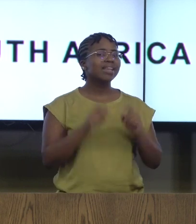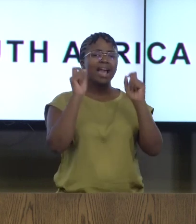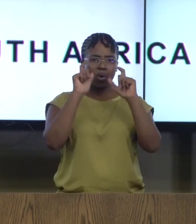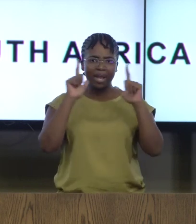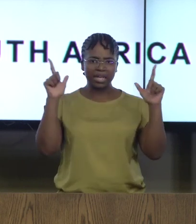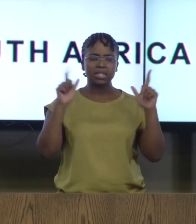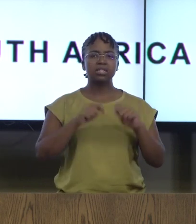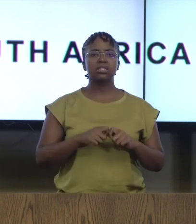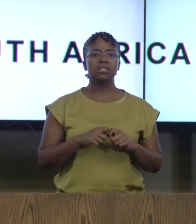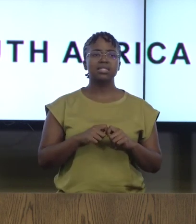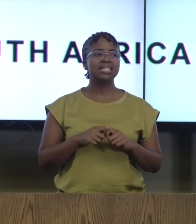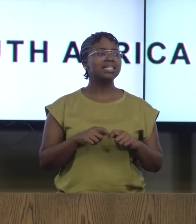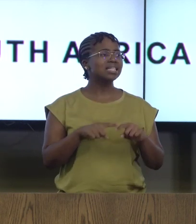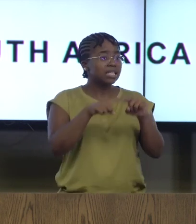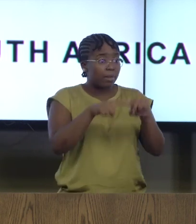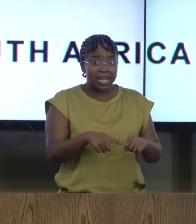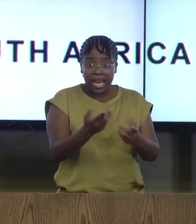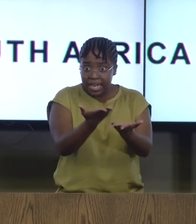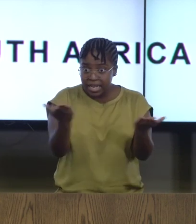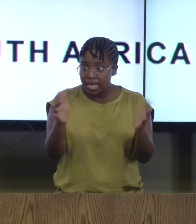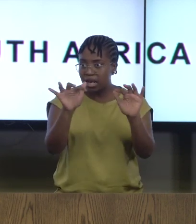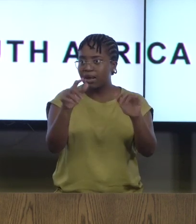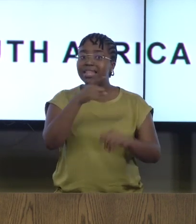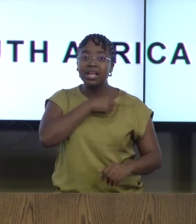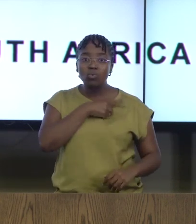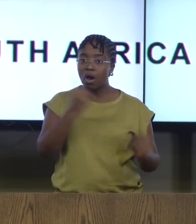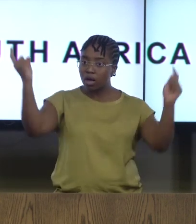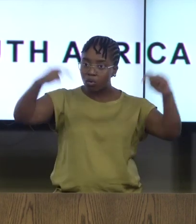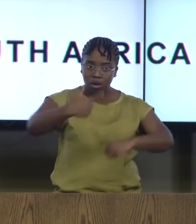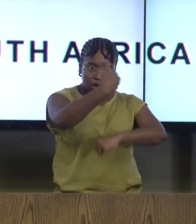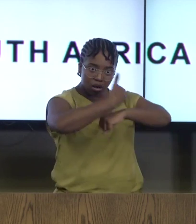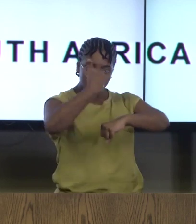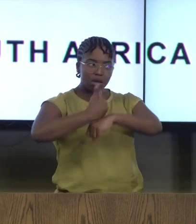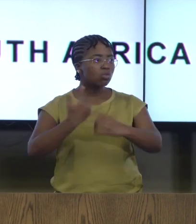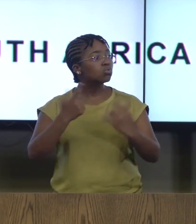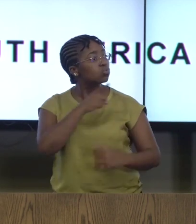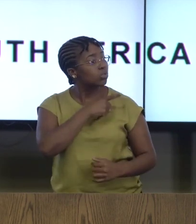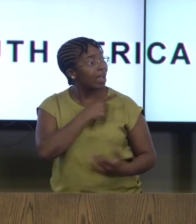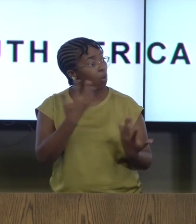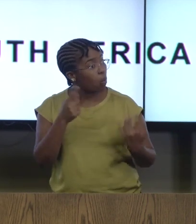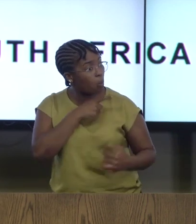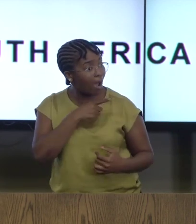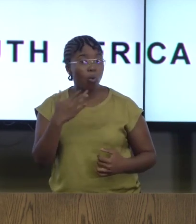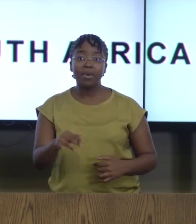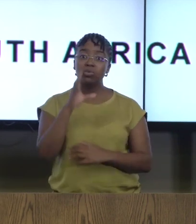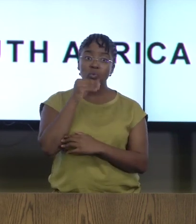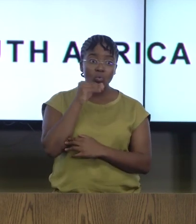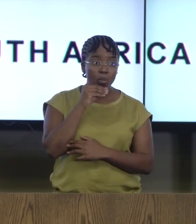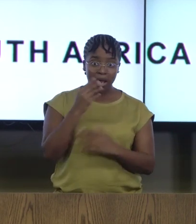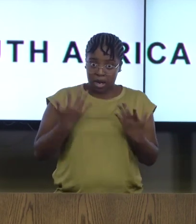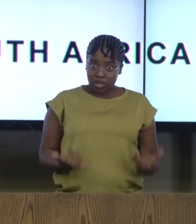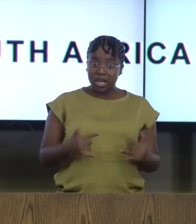are relying nagini njengoba the reason why nilapha namhlanje nenzelo ukuthi sikwazi ukuthi masikhuluma